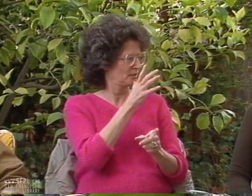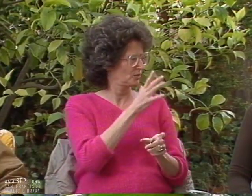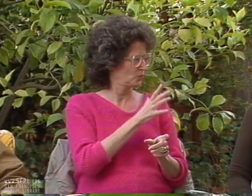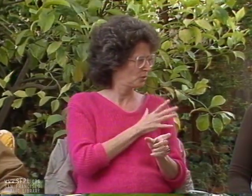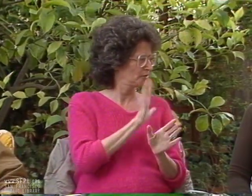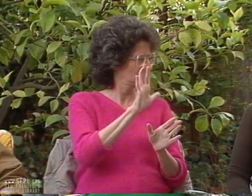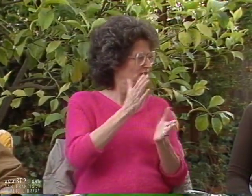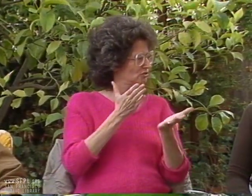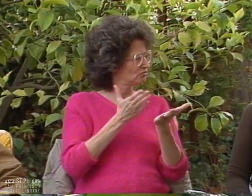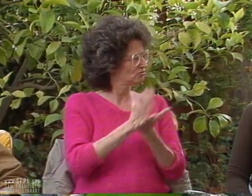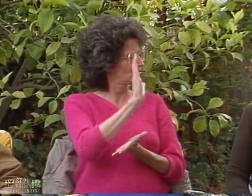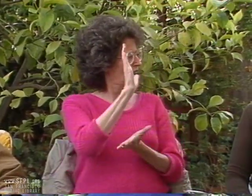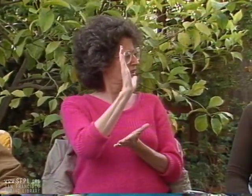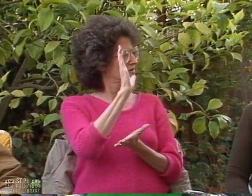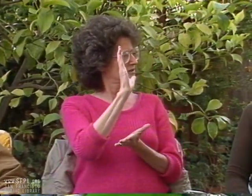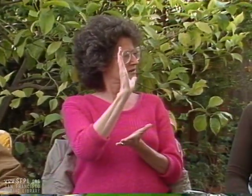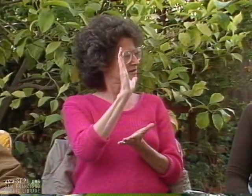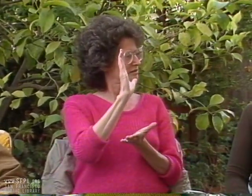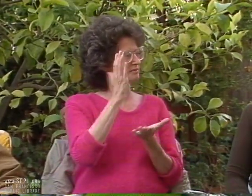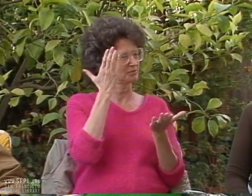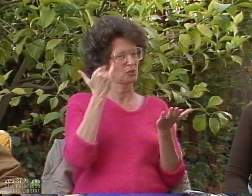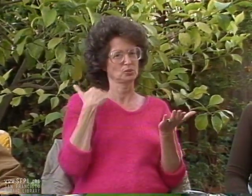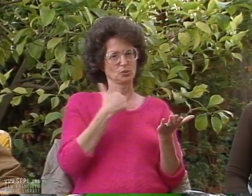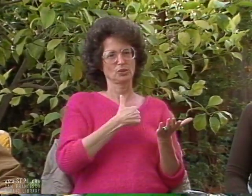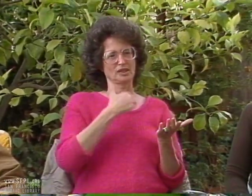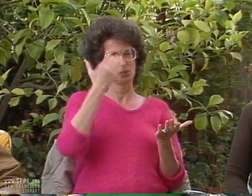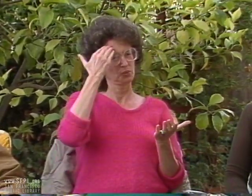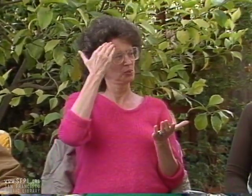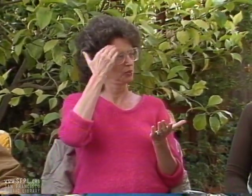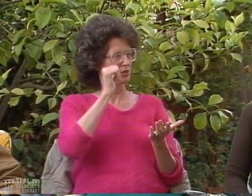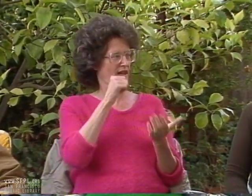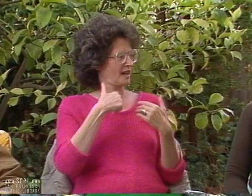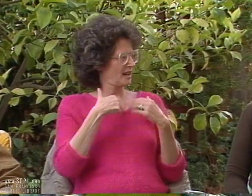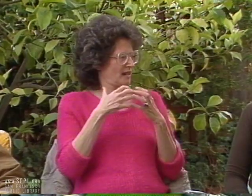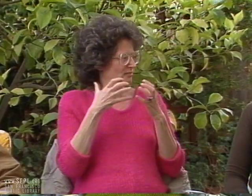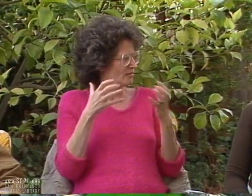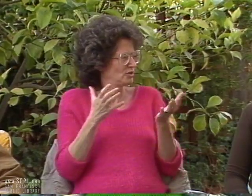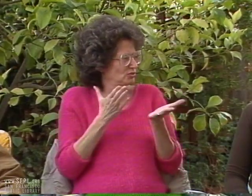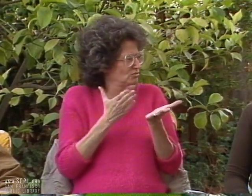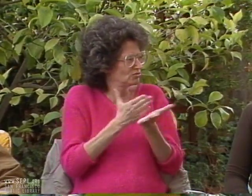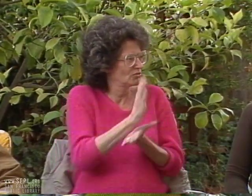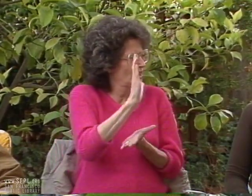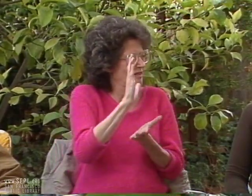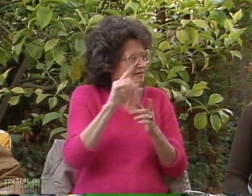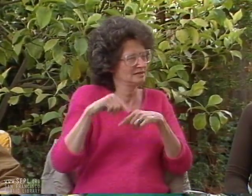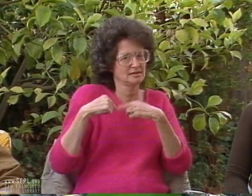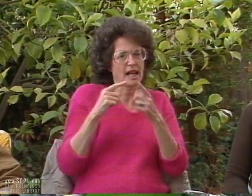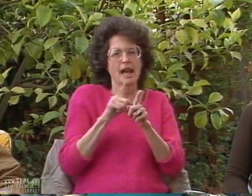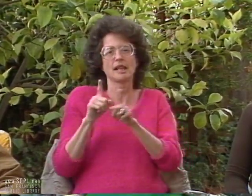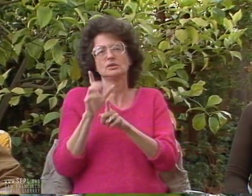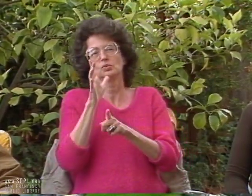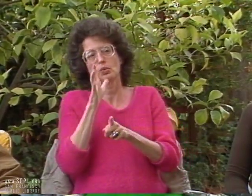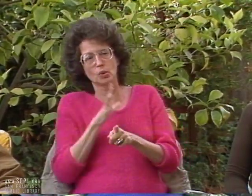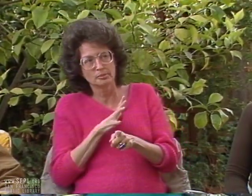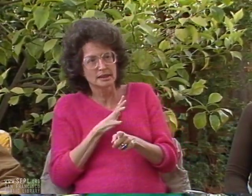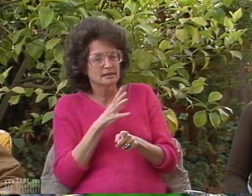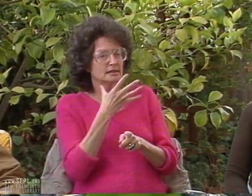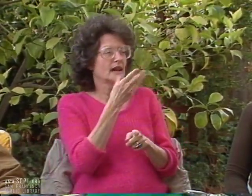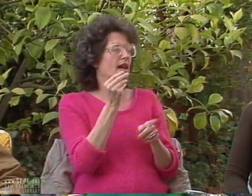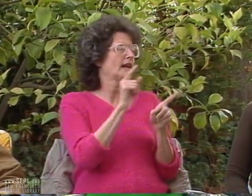we haven't had many rights as women and even fewer as disabled women. We wanted to fight to demand our rights for